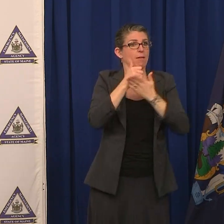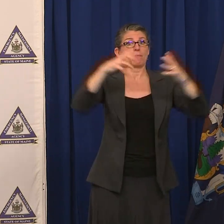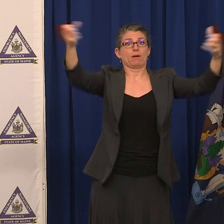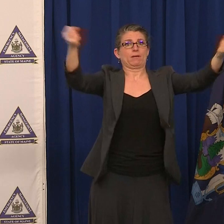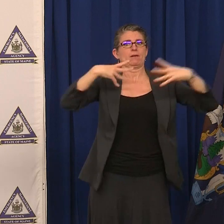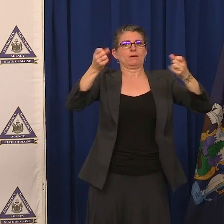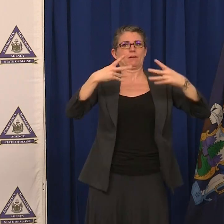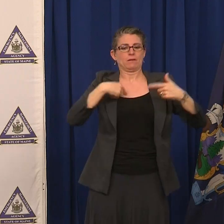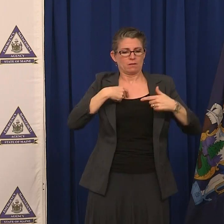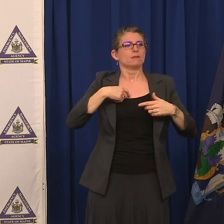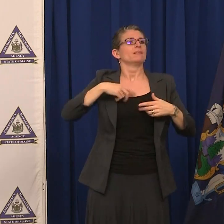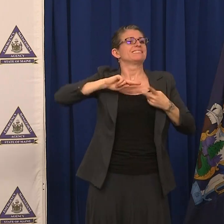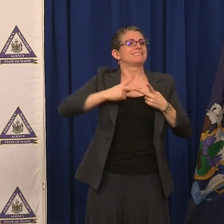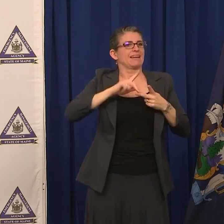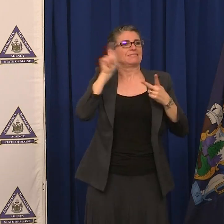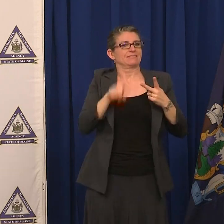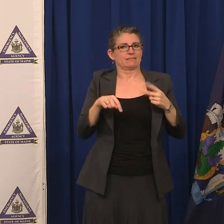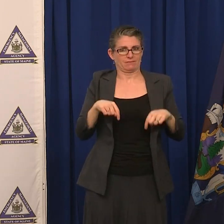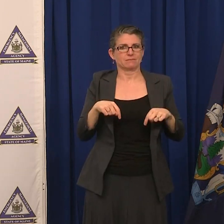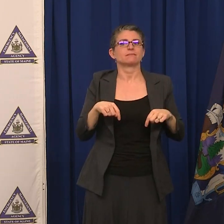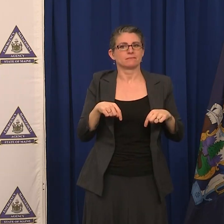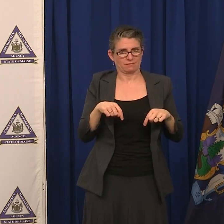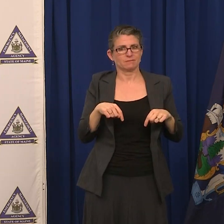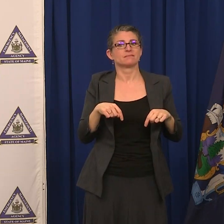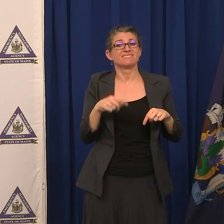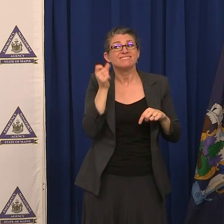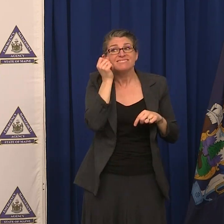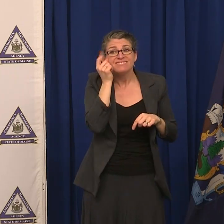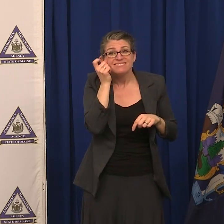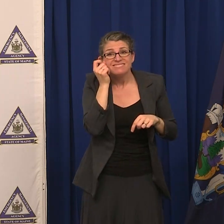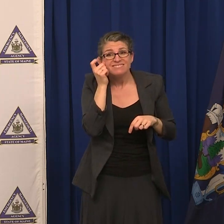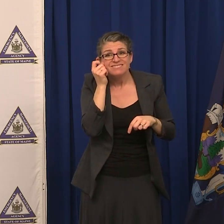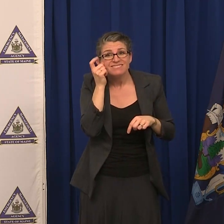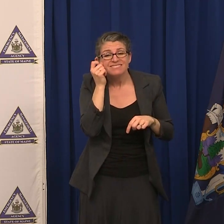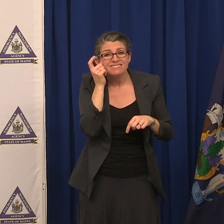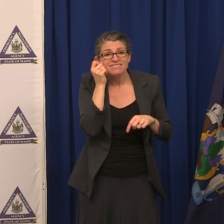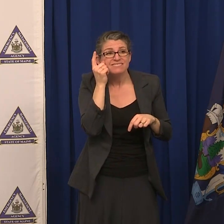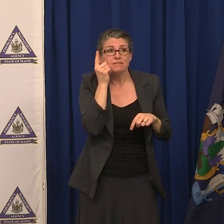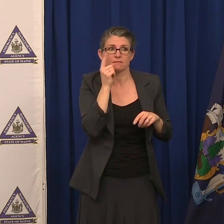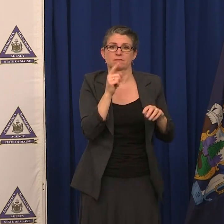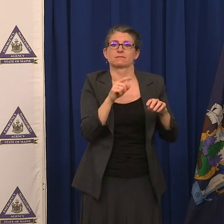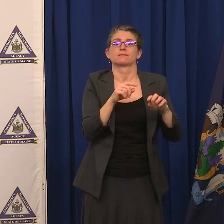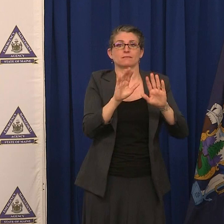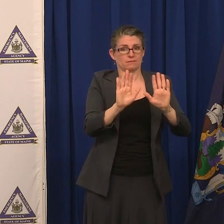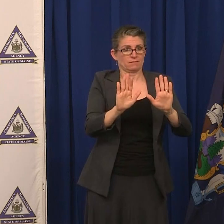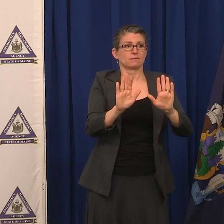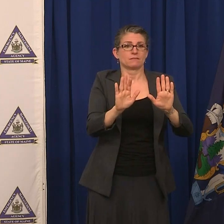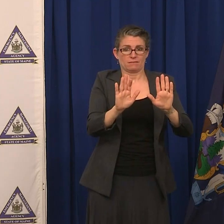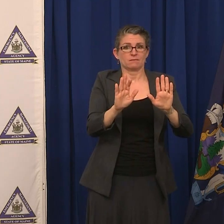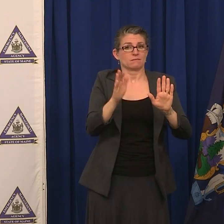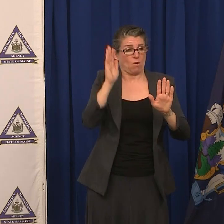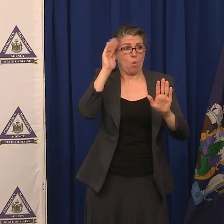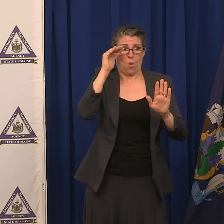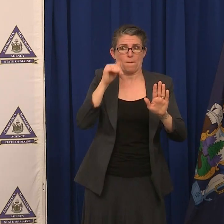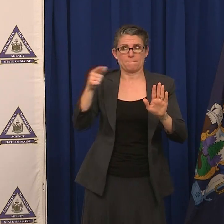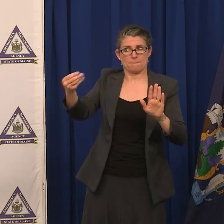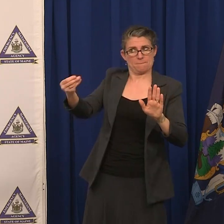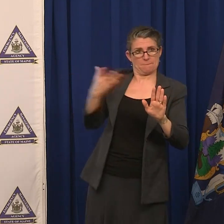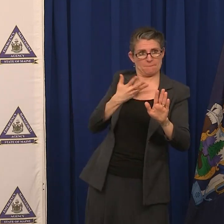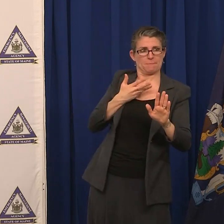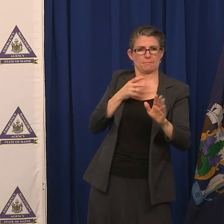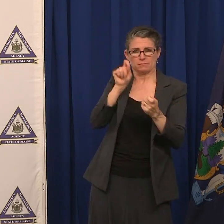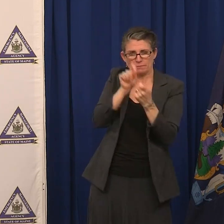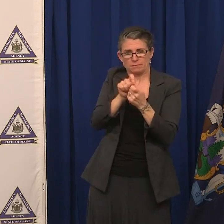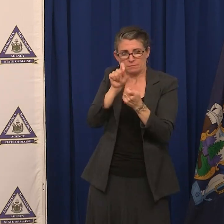wanted to explain where that test fits into our architecture. I hope in the coming days I will be able to talk more about how